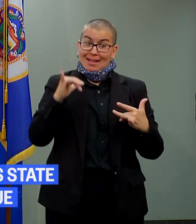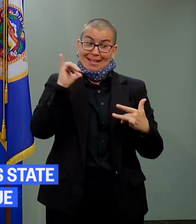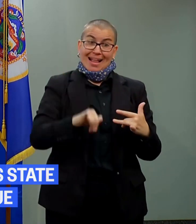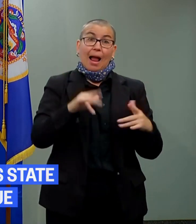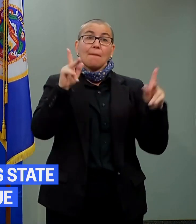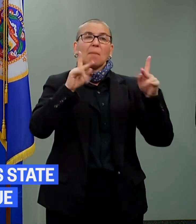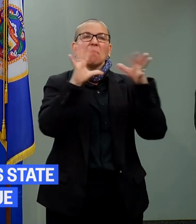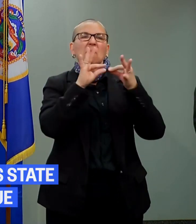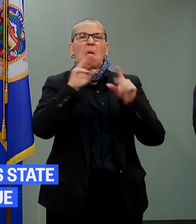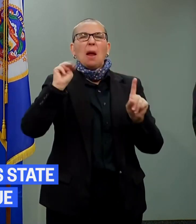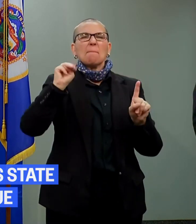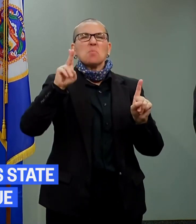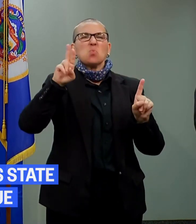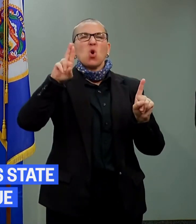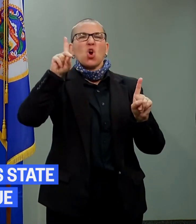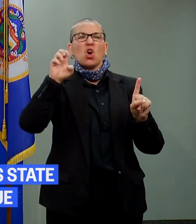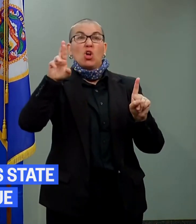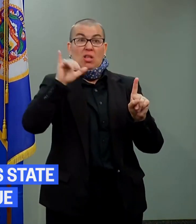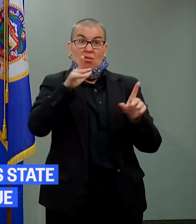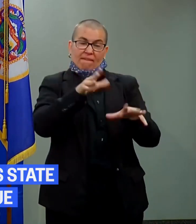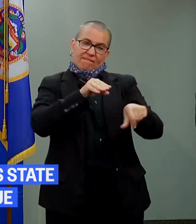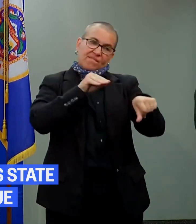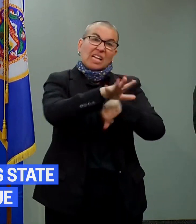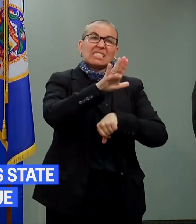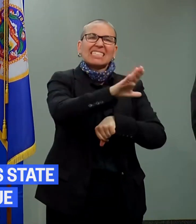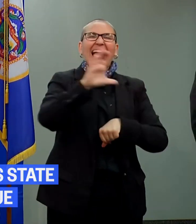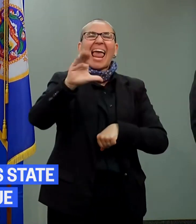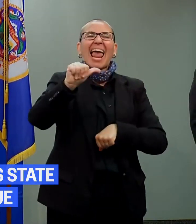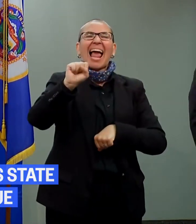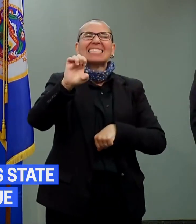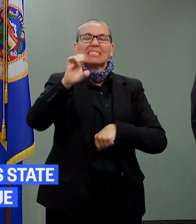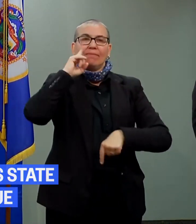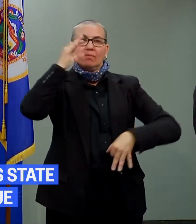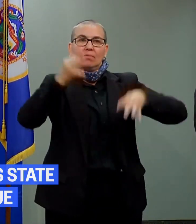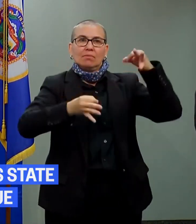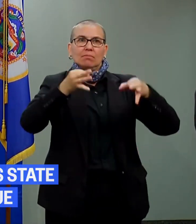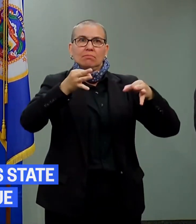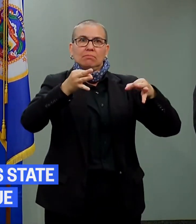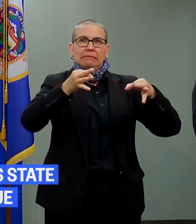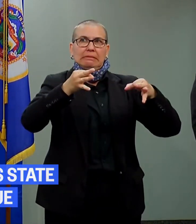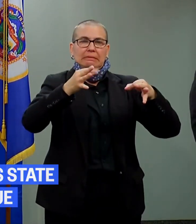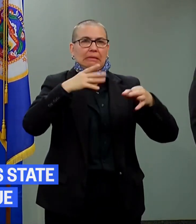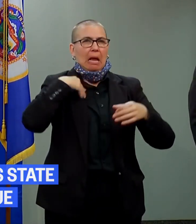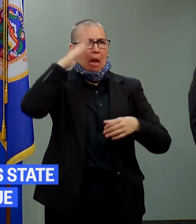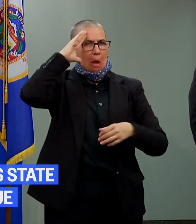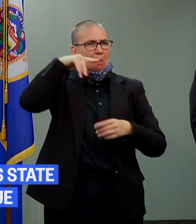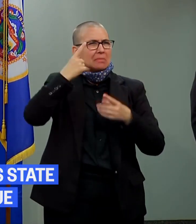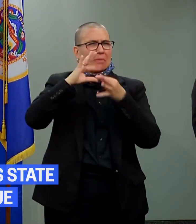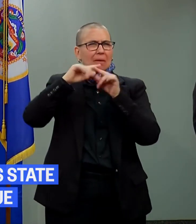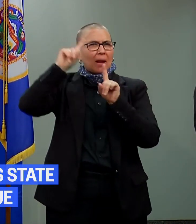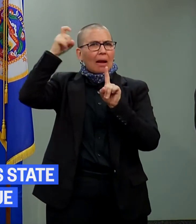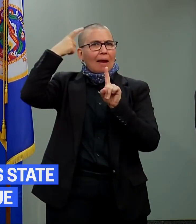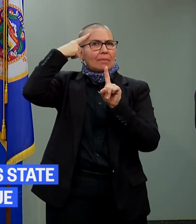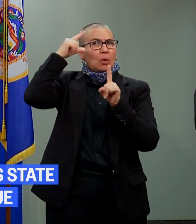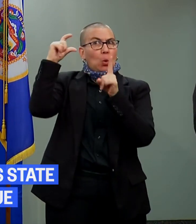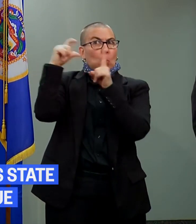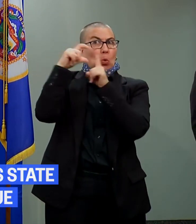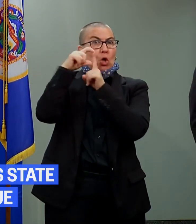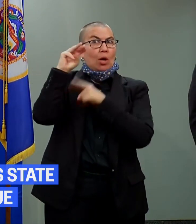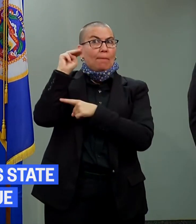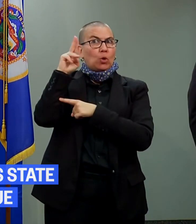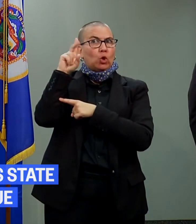of? Well, first and foremost, the charge brought by the county attorney is murder. And I think as a human